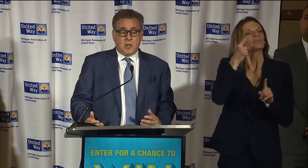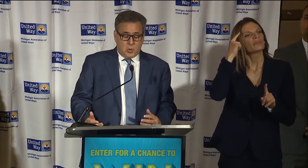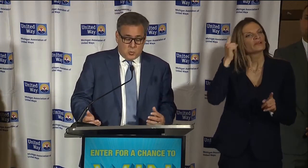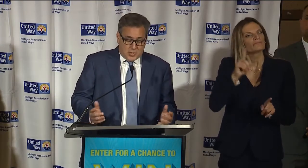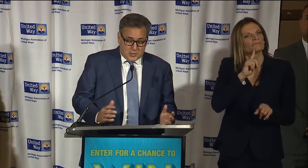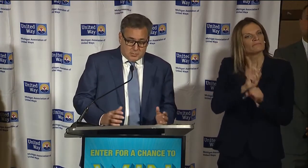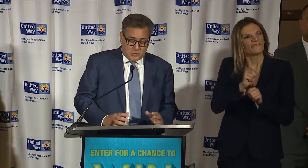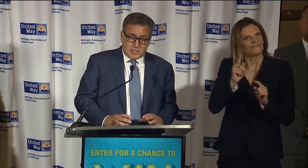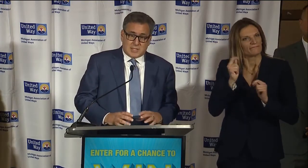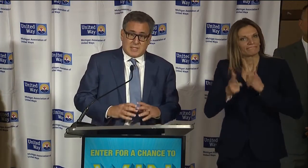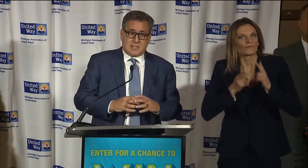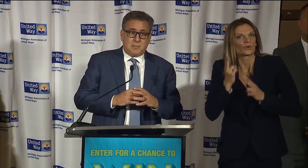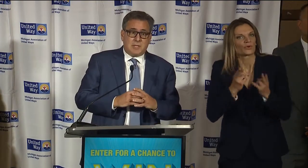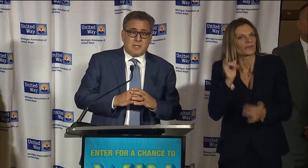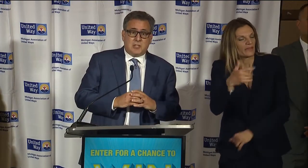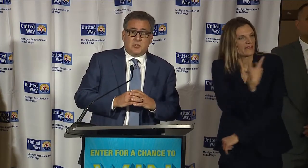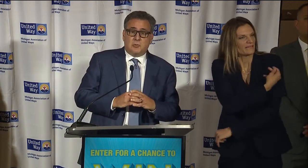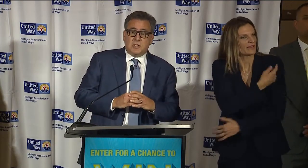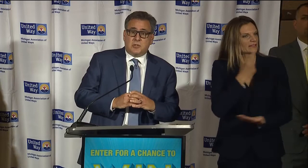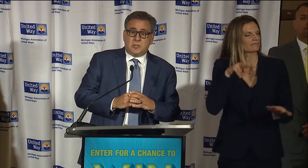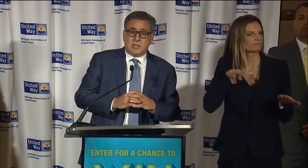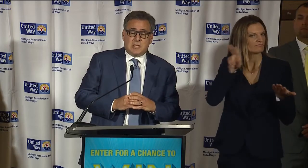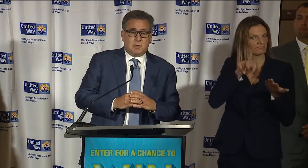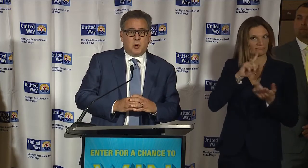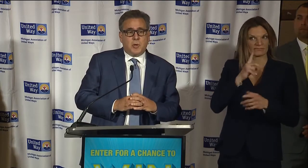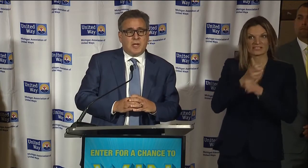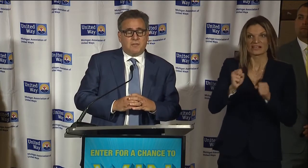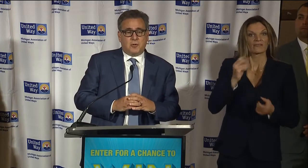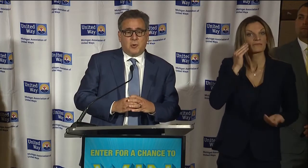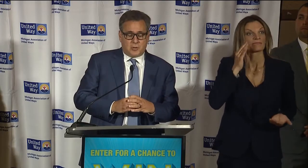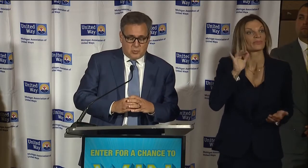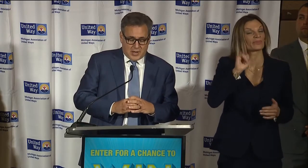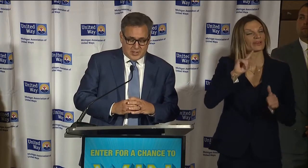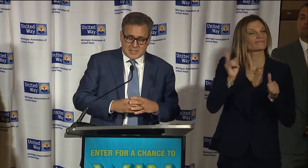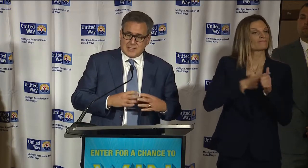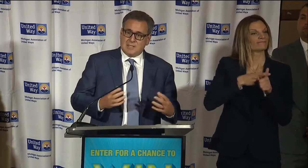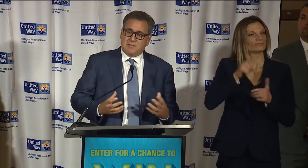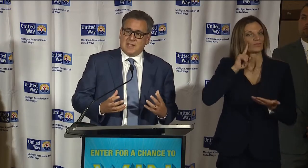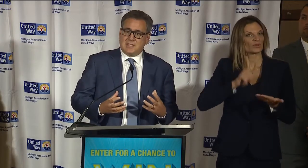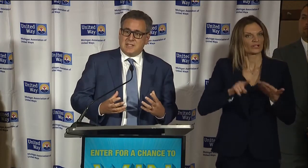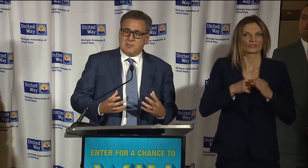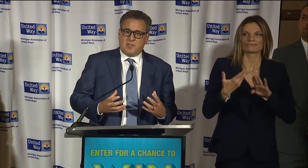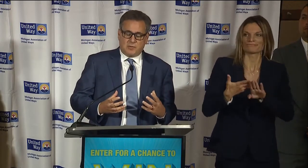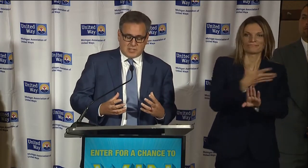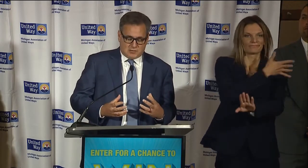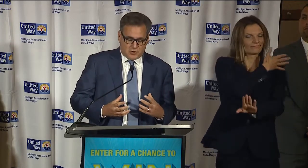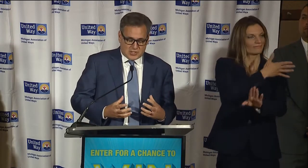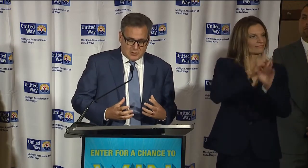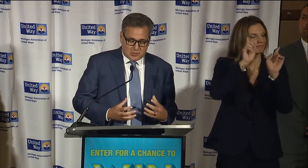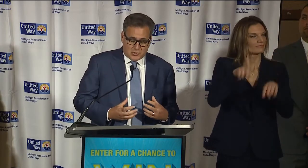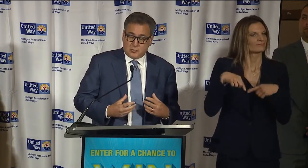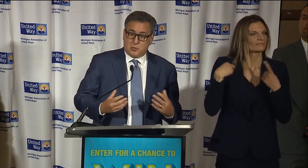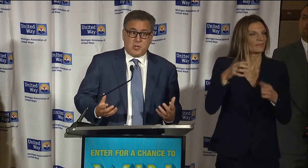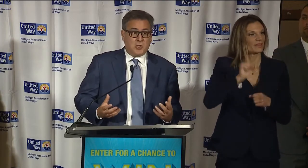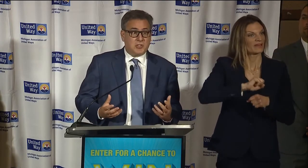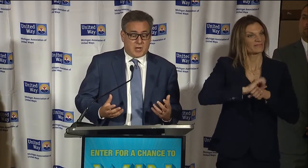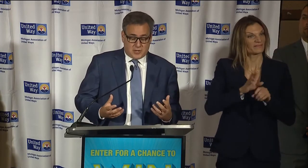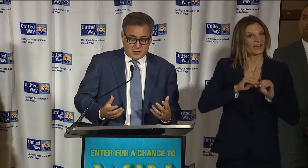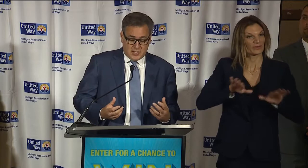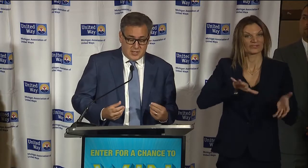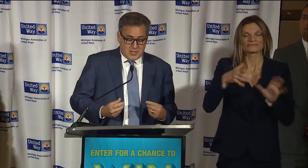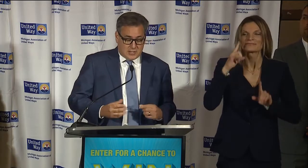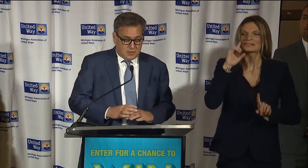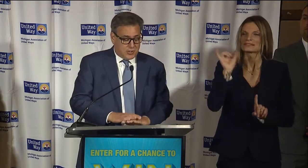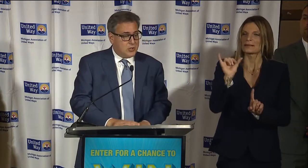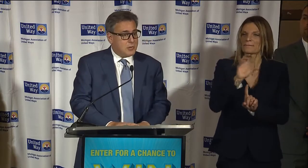fast. One of the beauties is some of the initial research has been going on for quite a while because this virus is very similar to what we call